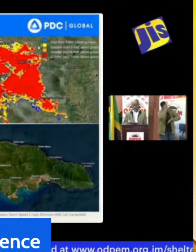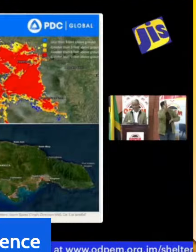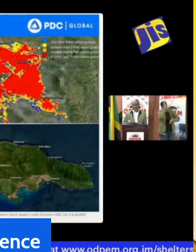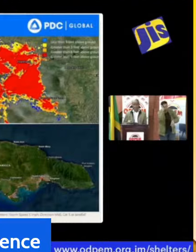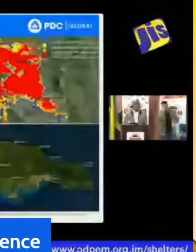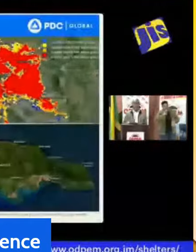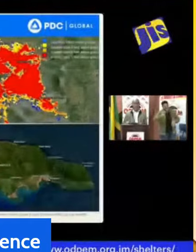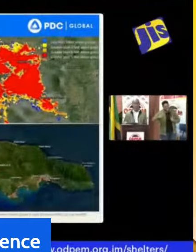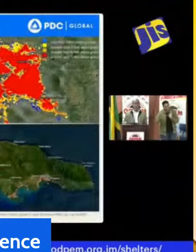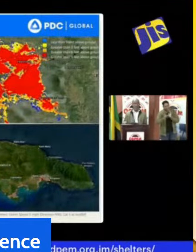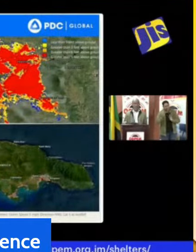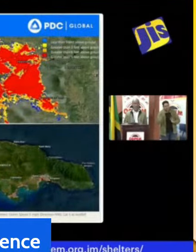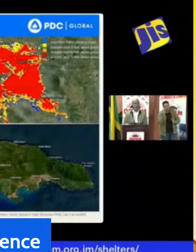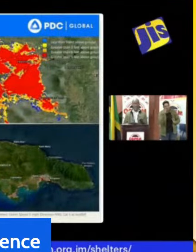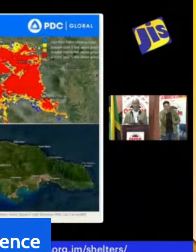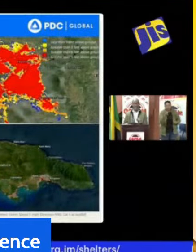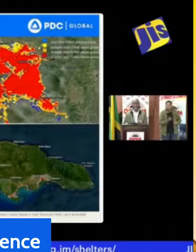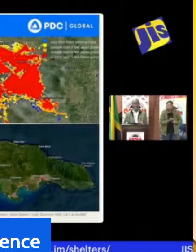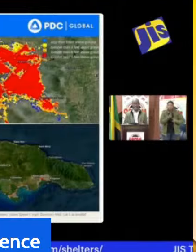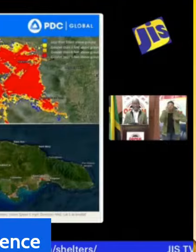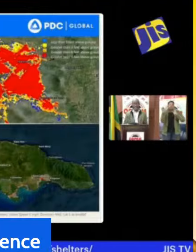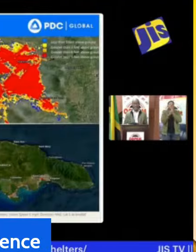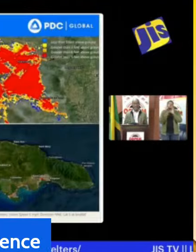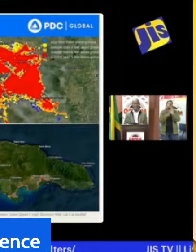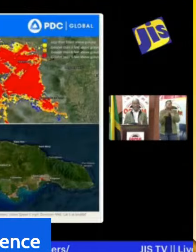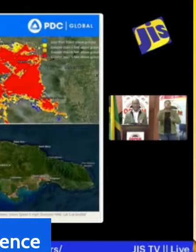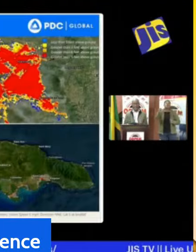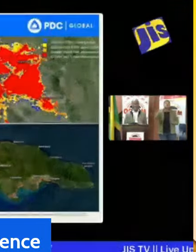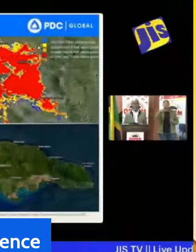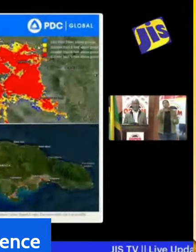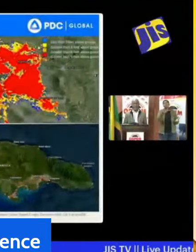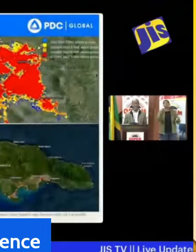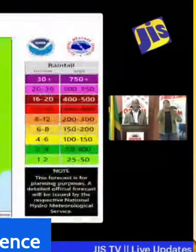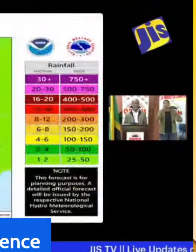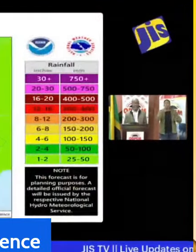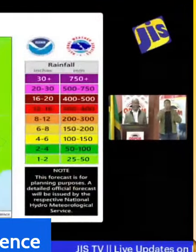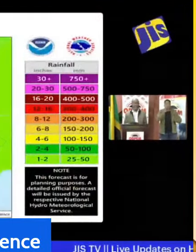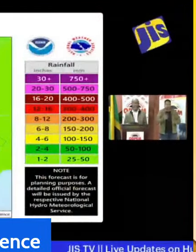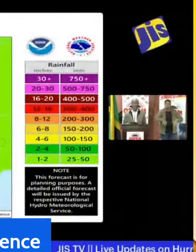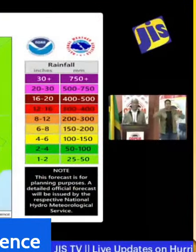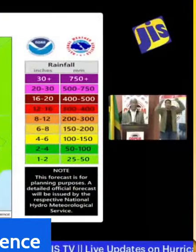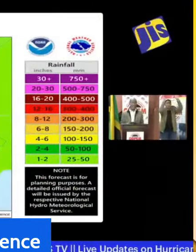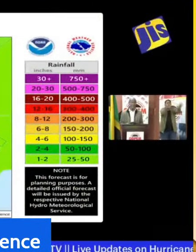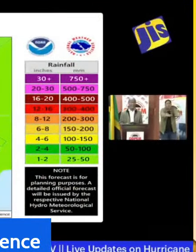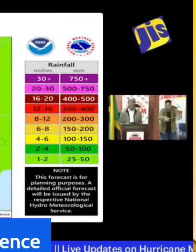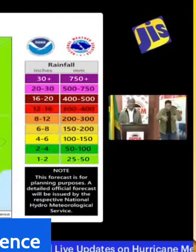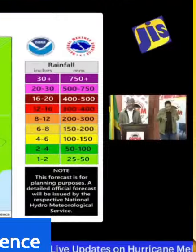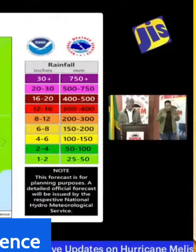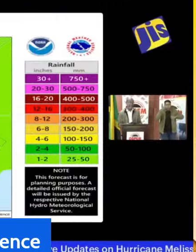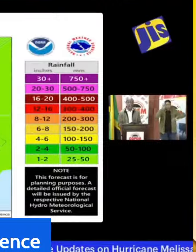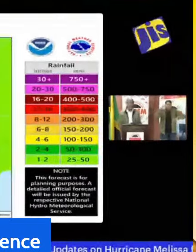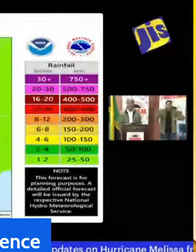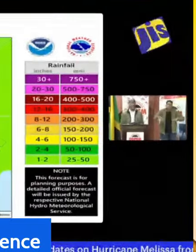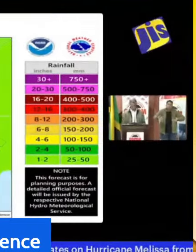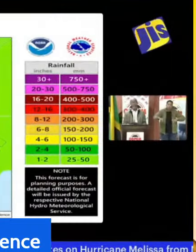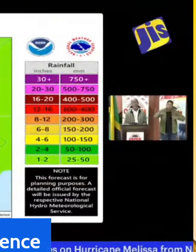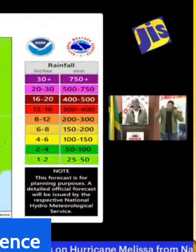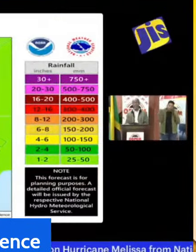So these images show where those storm surges are likely to be most